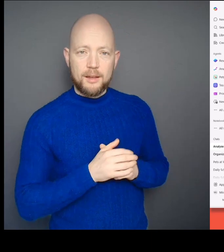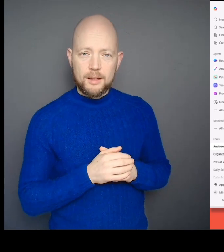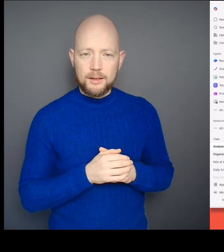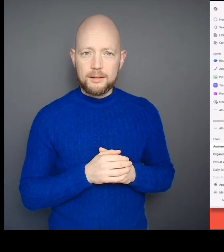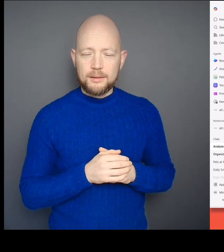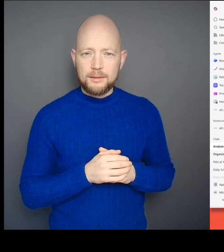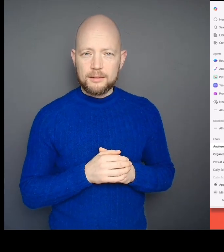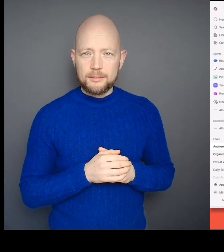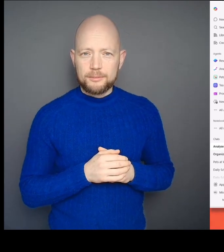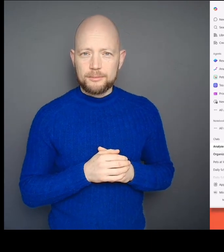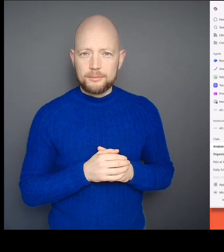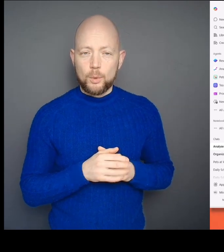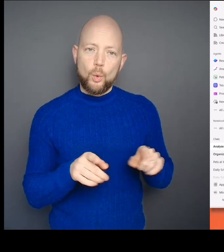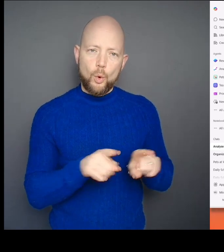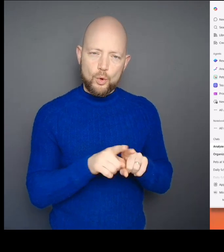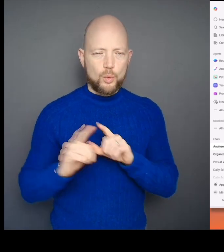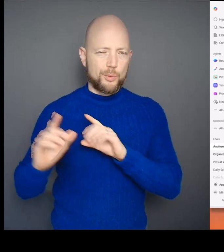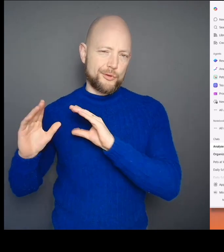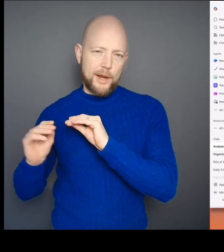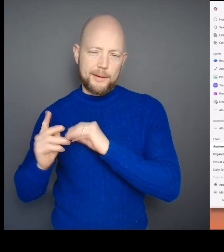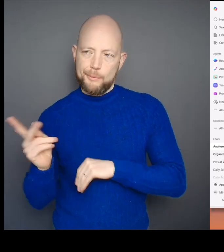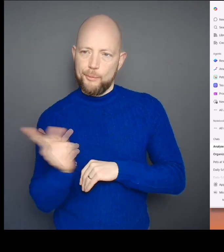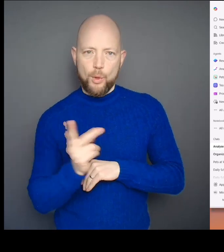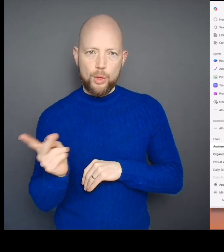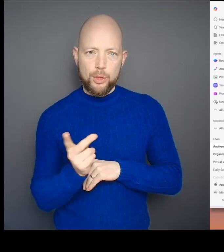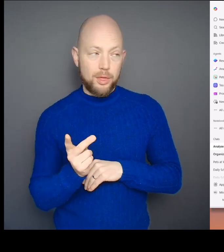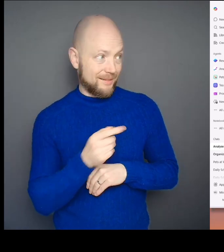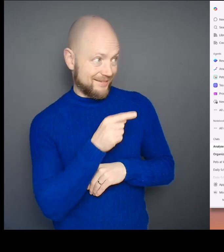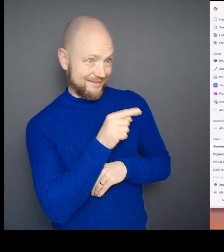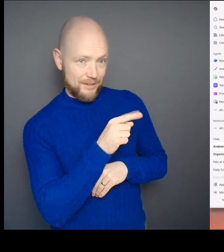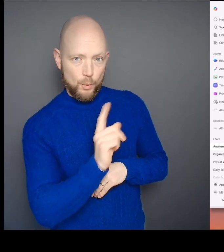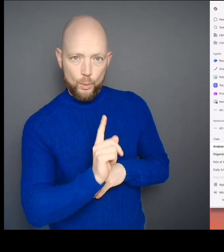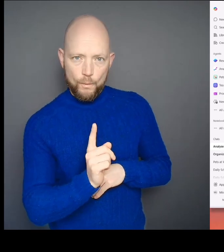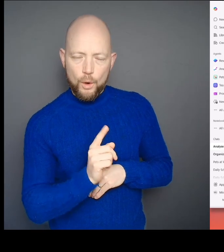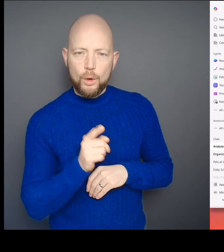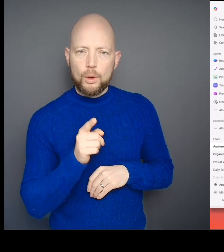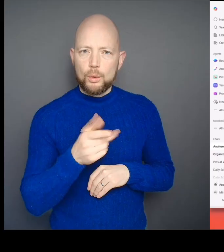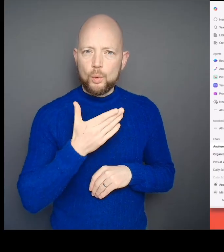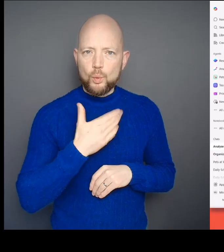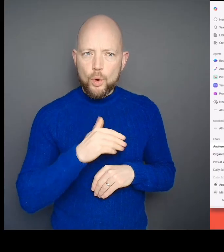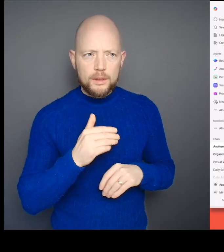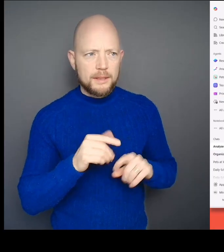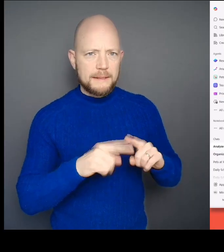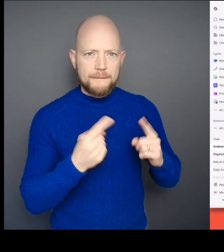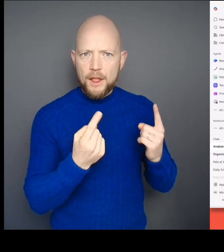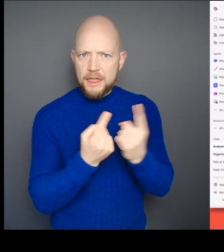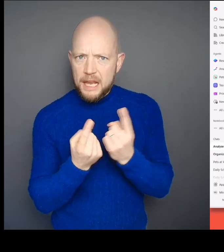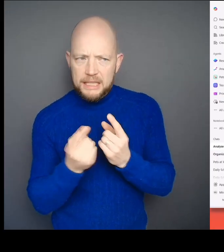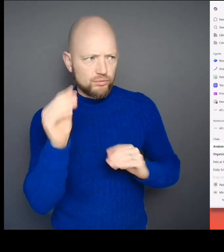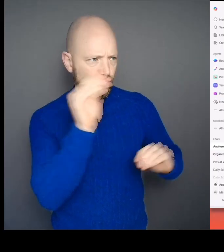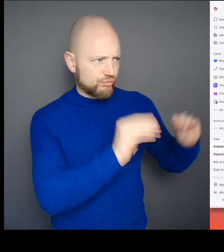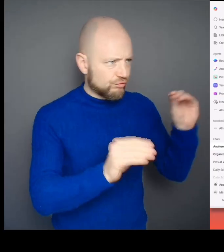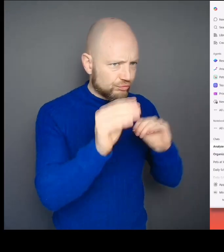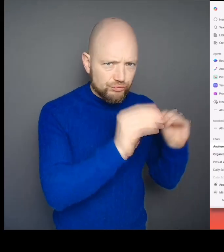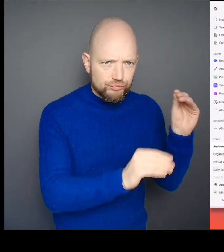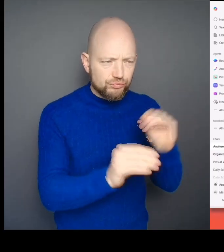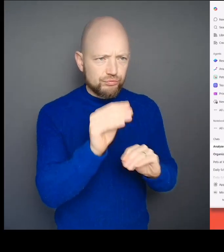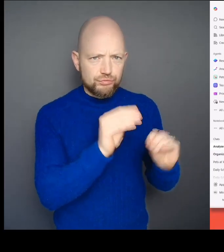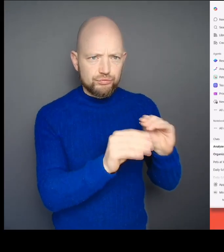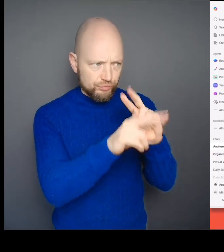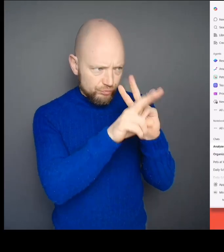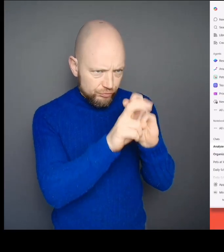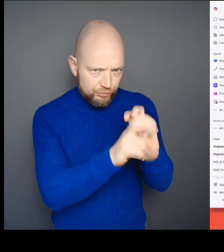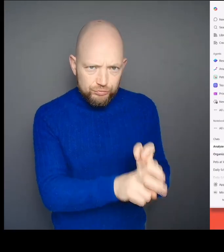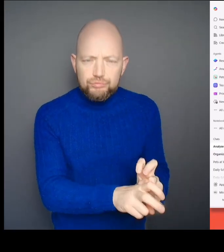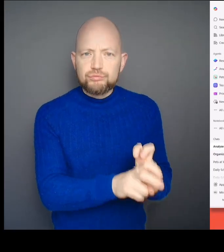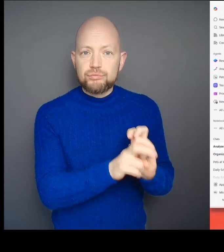to work here is if you are doing lots of different things. So you are pulling together information from different sources, you're jumping around to different